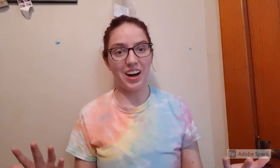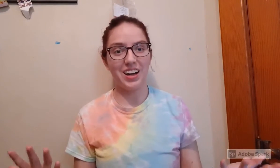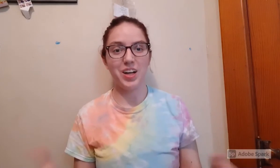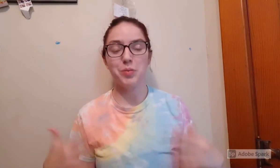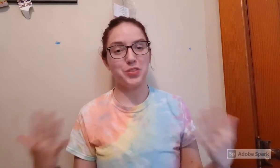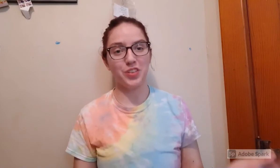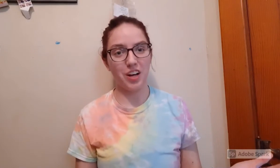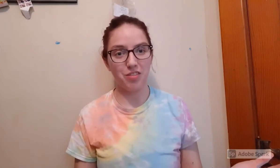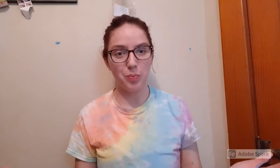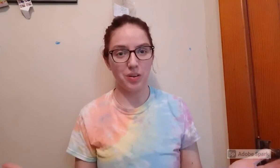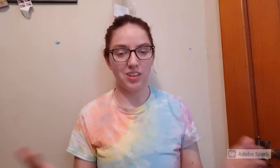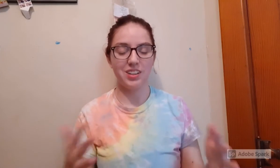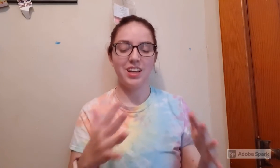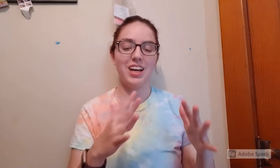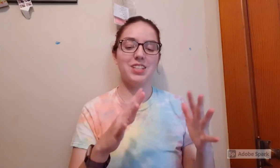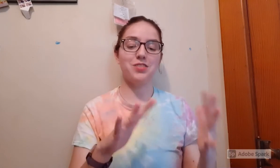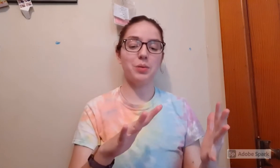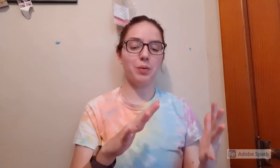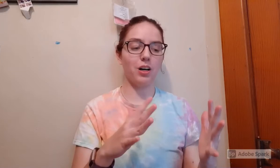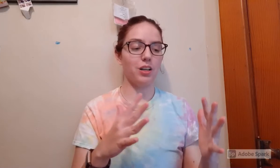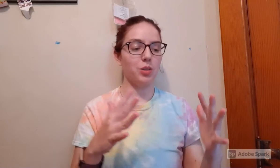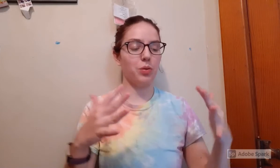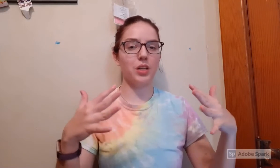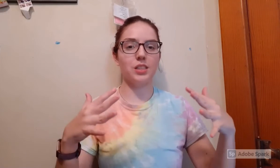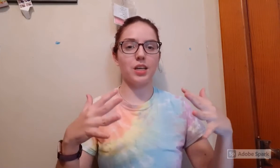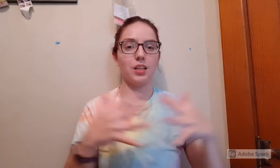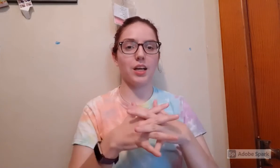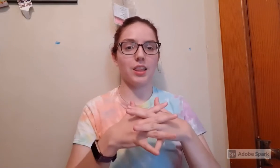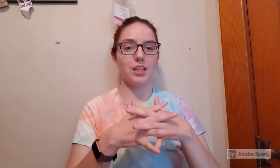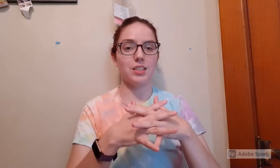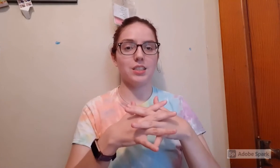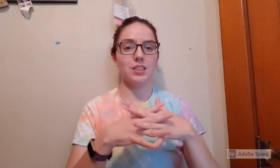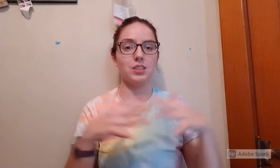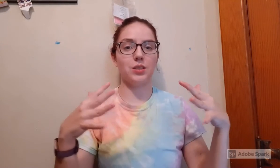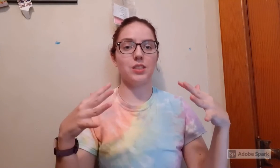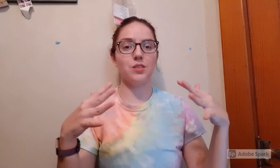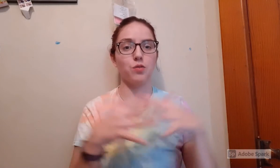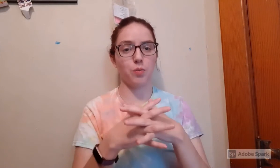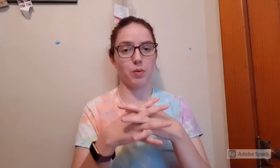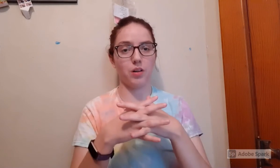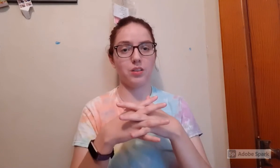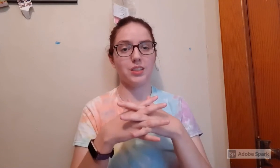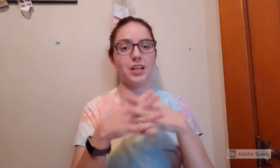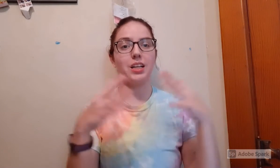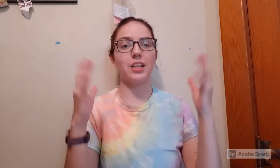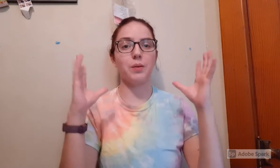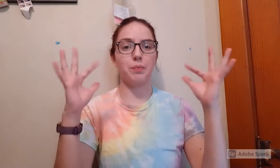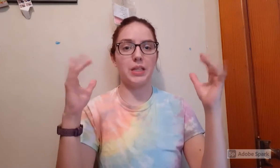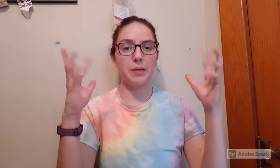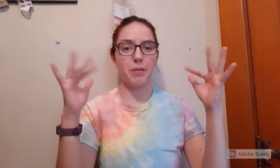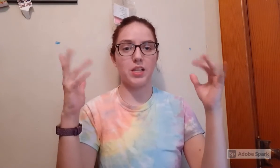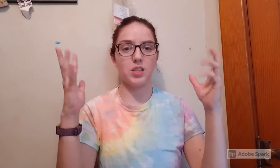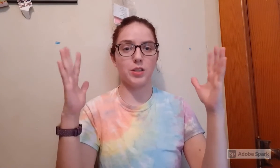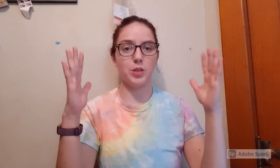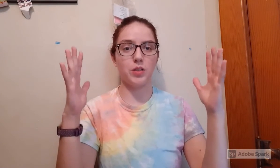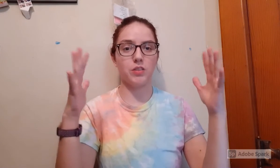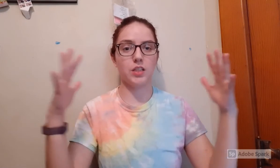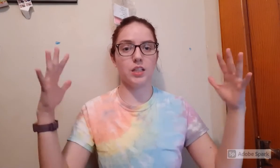I almost forgot football. Is football, you put it together like this. So this is football. It's kind of like the teammates on two different sides